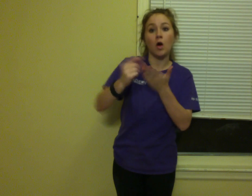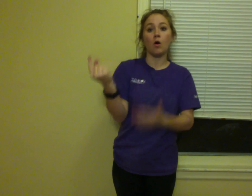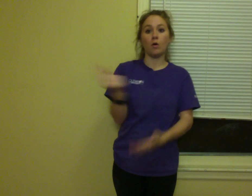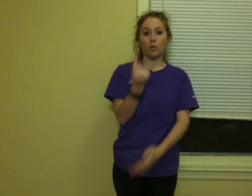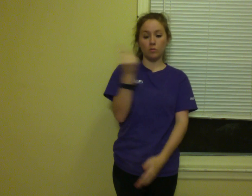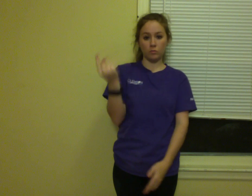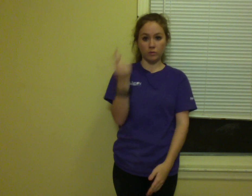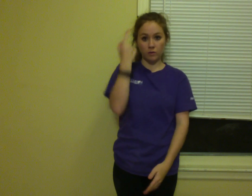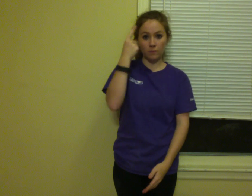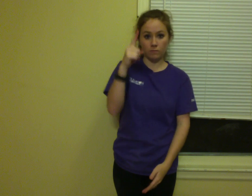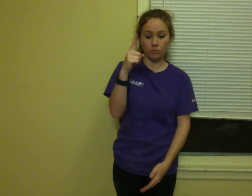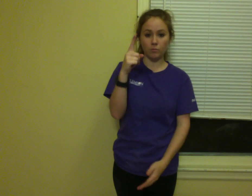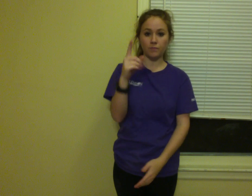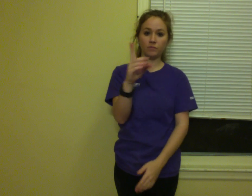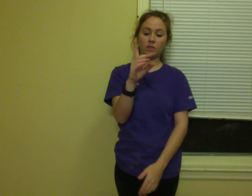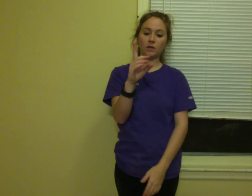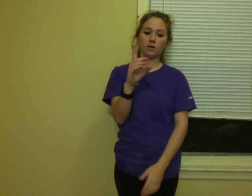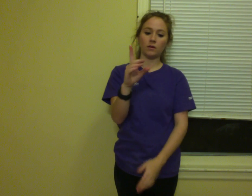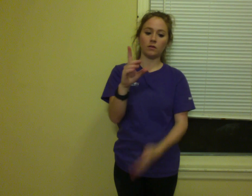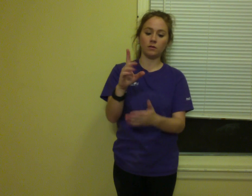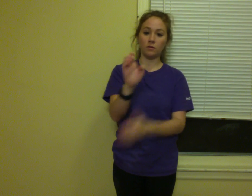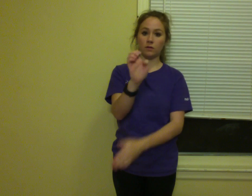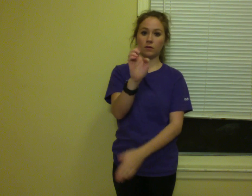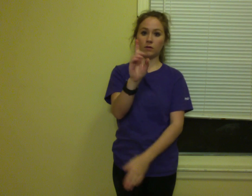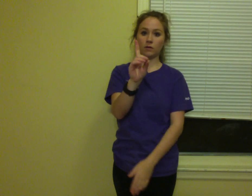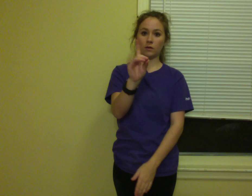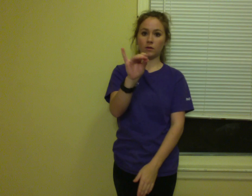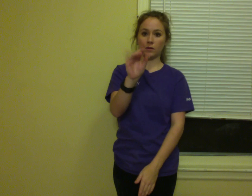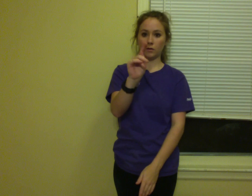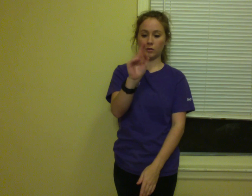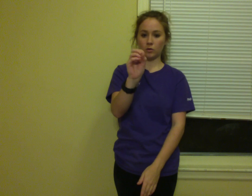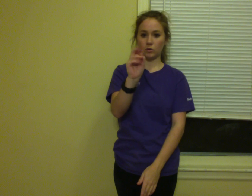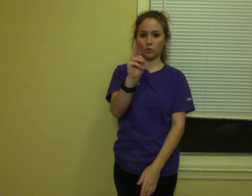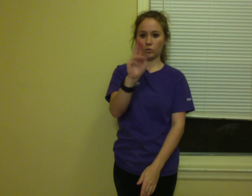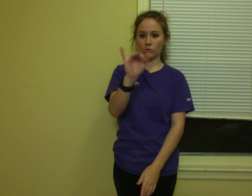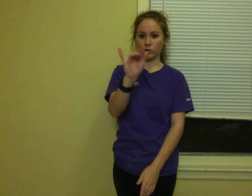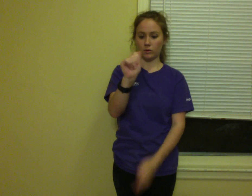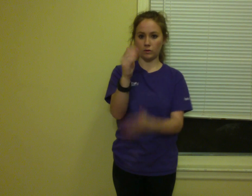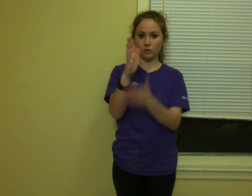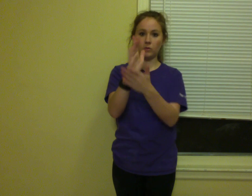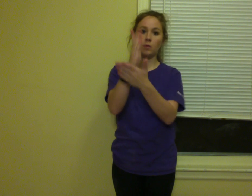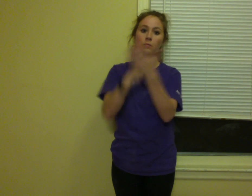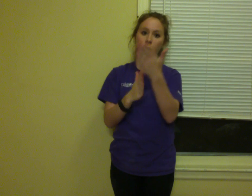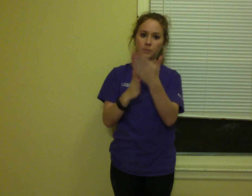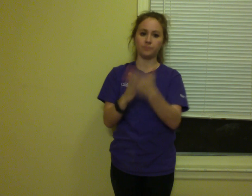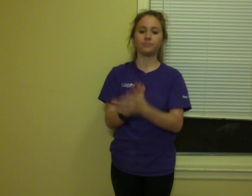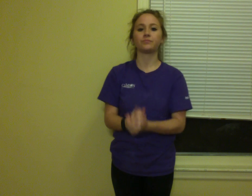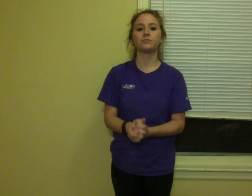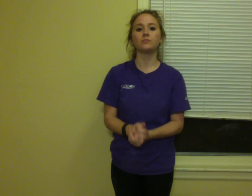Next, we see if the paper says plainly who publishes and edits it. We know which side they're on.